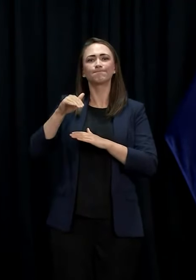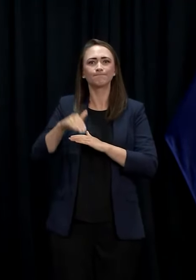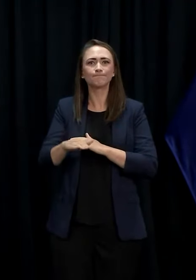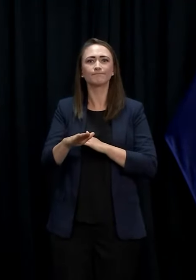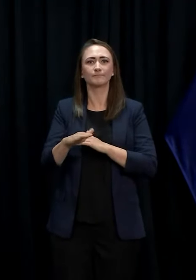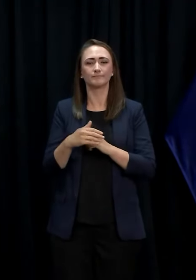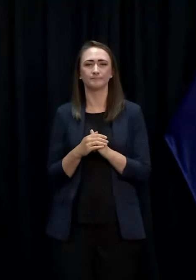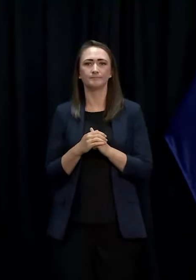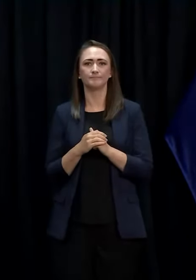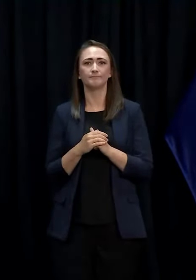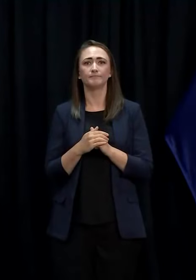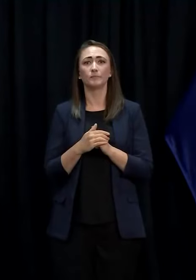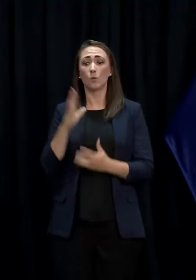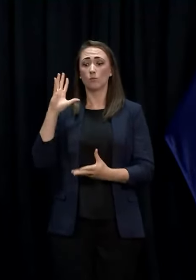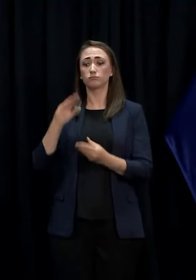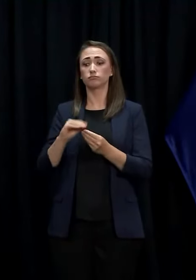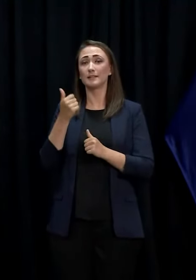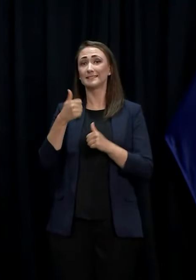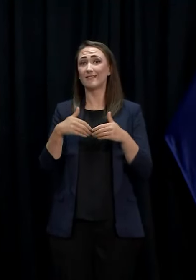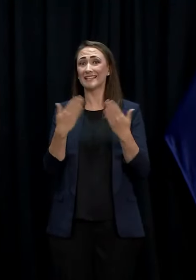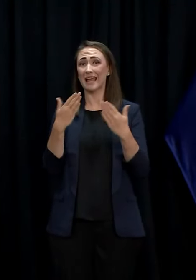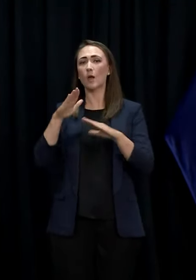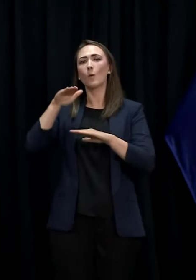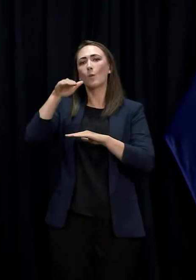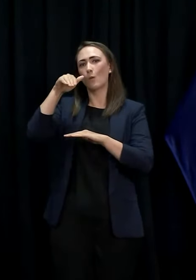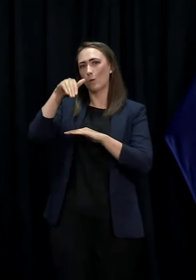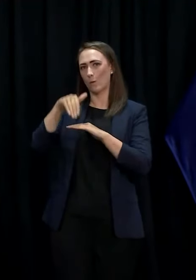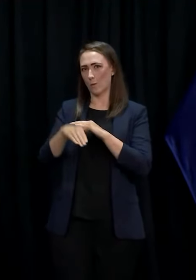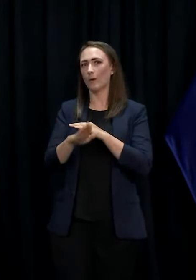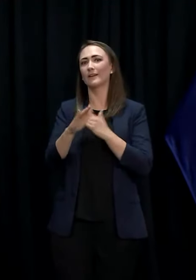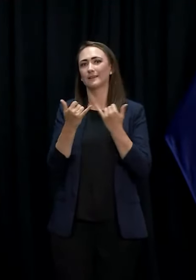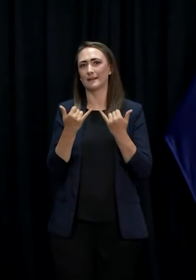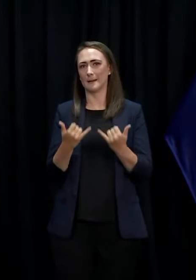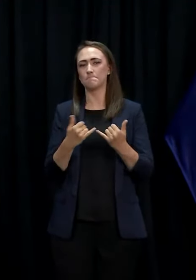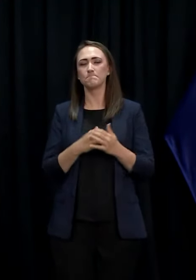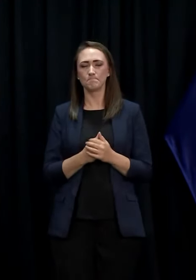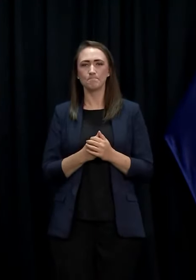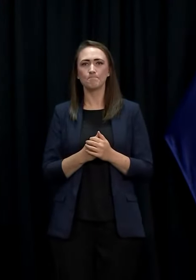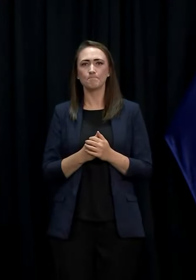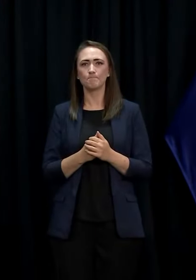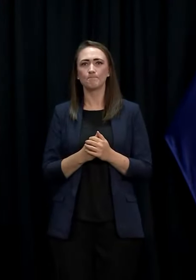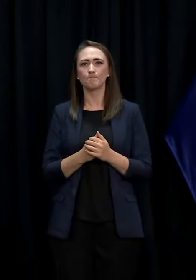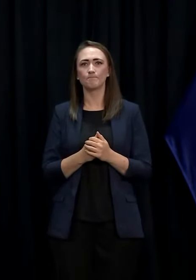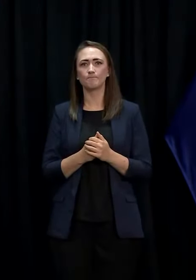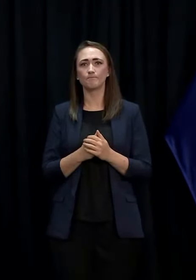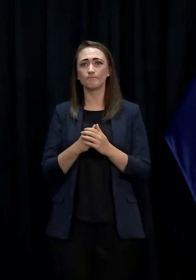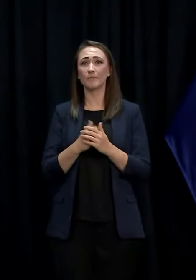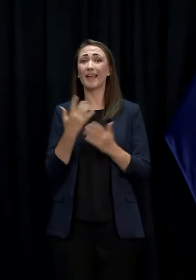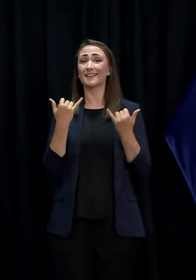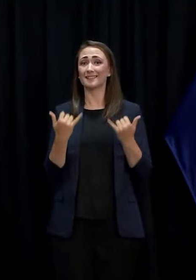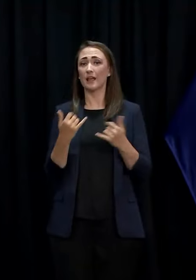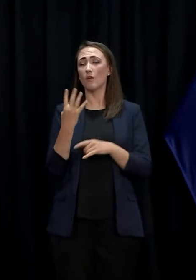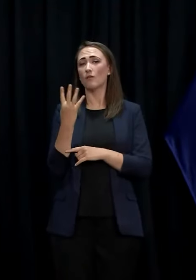7-day rolling average of cases continues to decline. The 7-day rolling average is